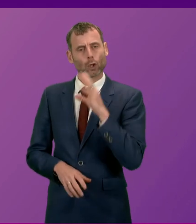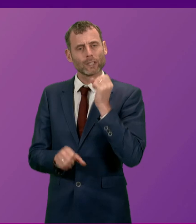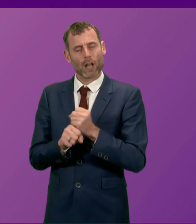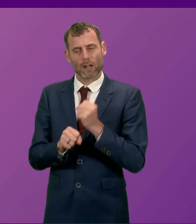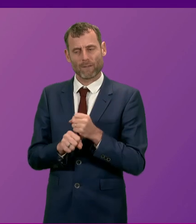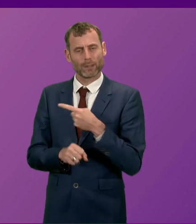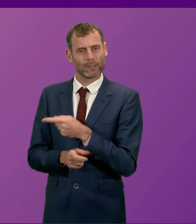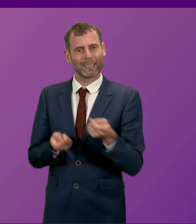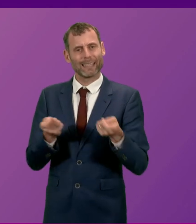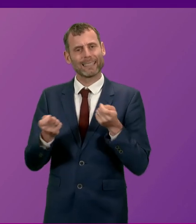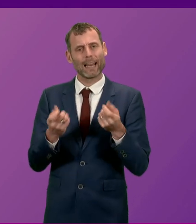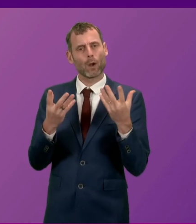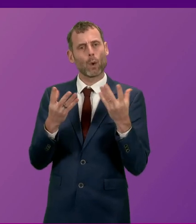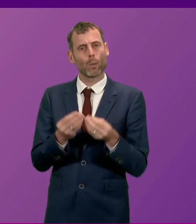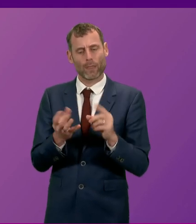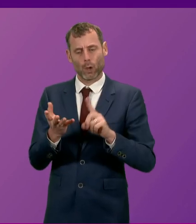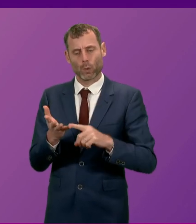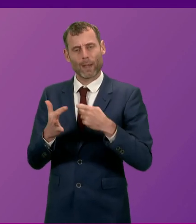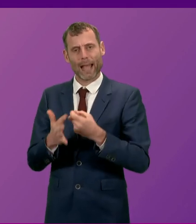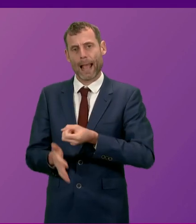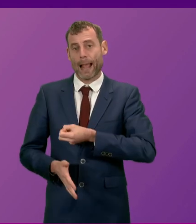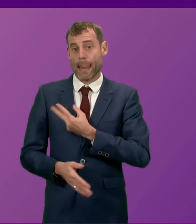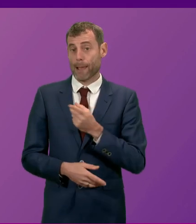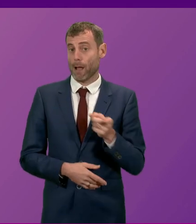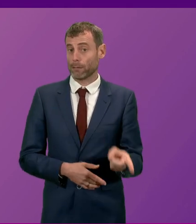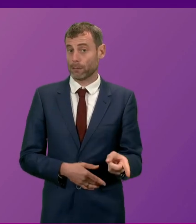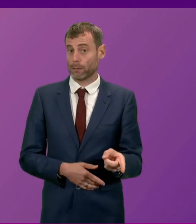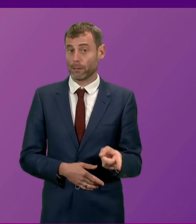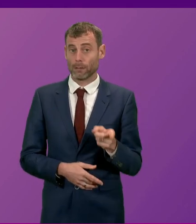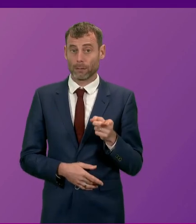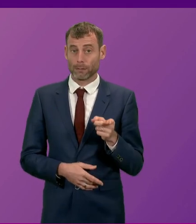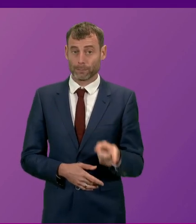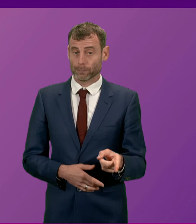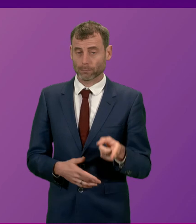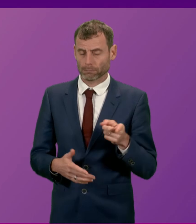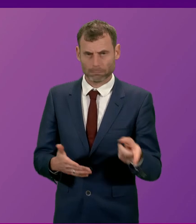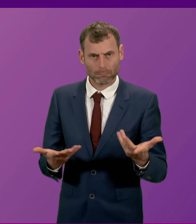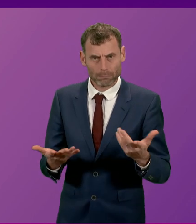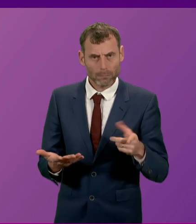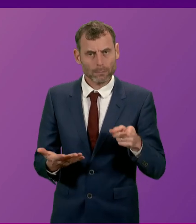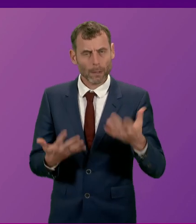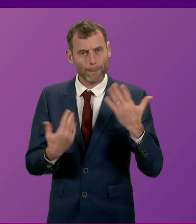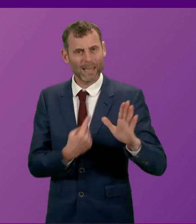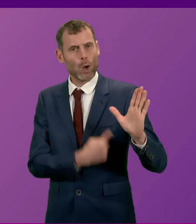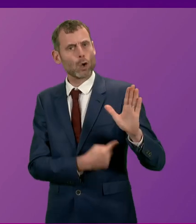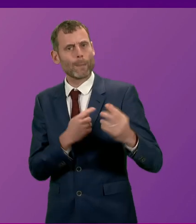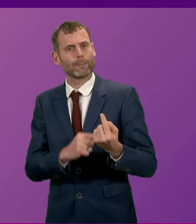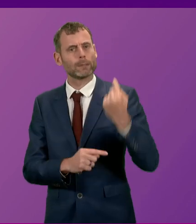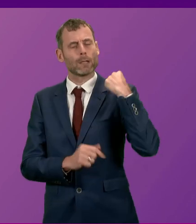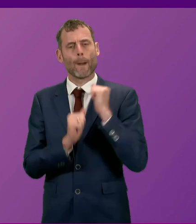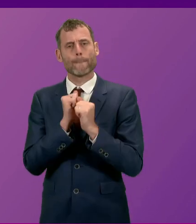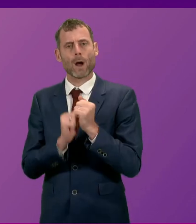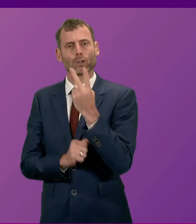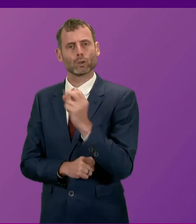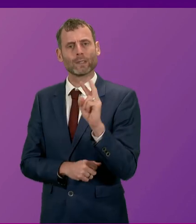to reported concerns that the UK Labour Administration has not affirmed the commitment which was signed in March 2021